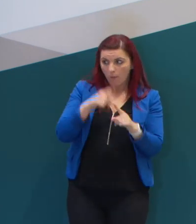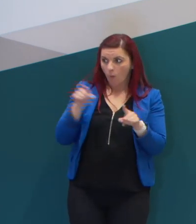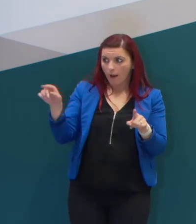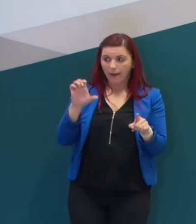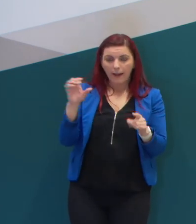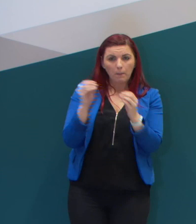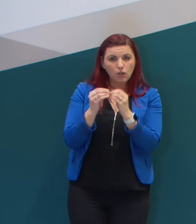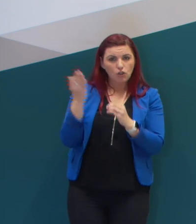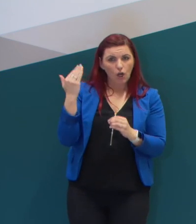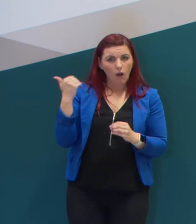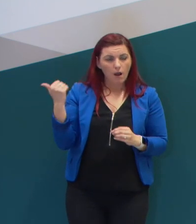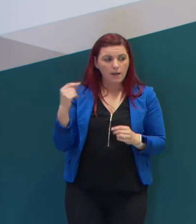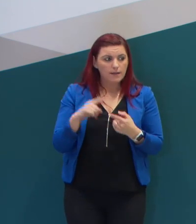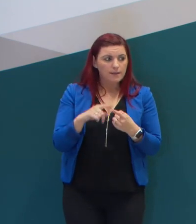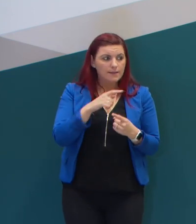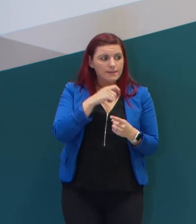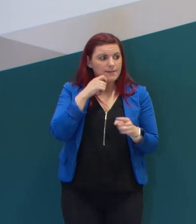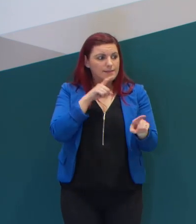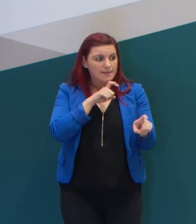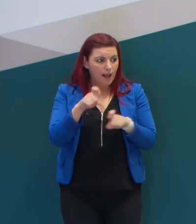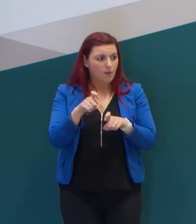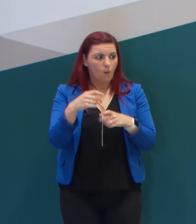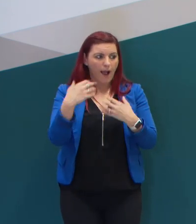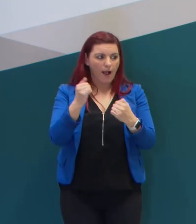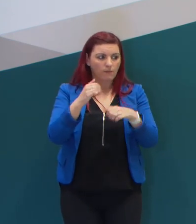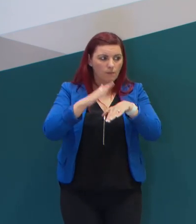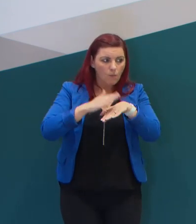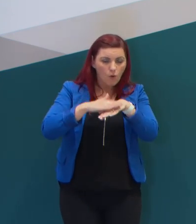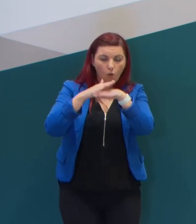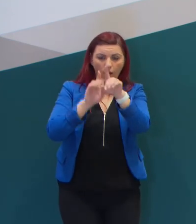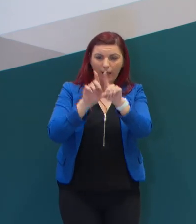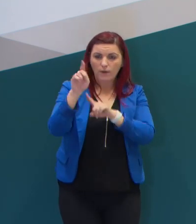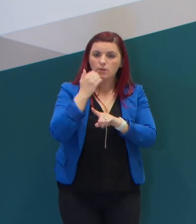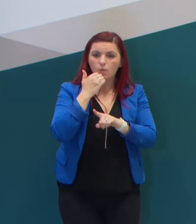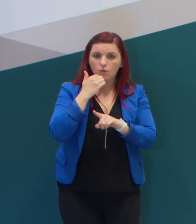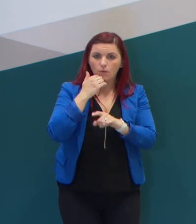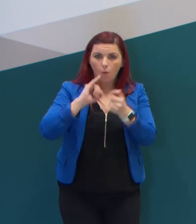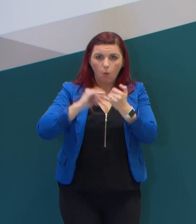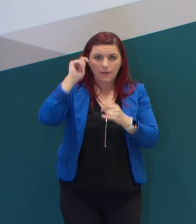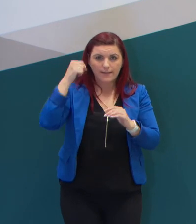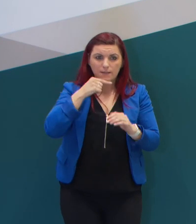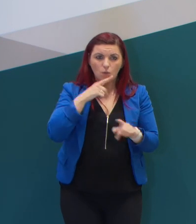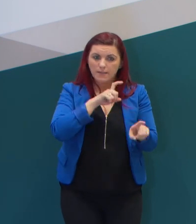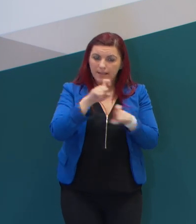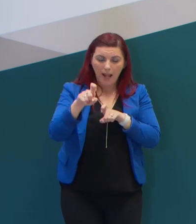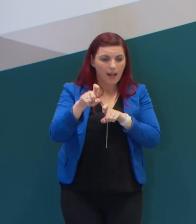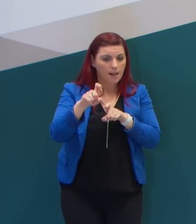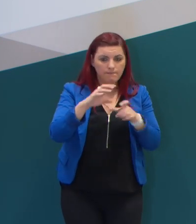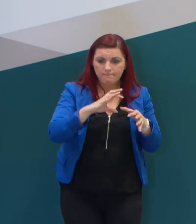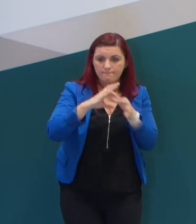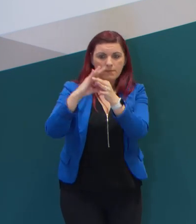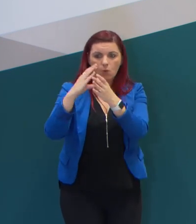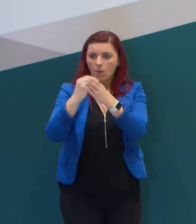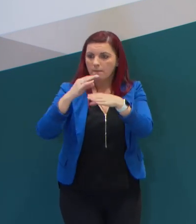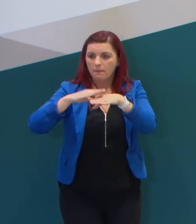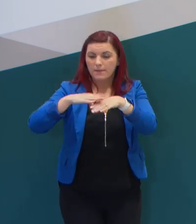shared with you a moment ago, that even still with the significant increase in testing that we've had, which still brings us into line with the majority